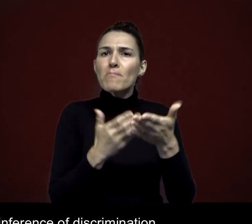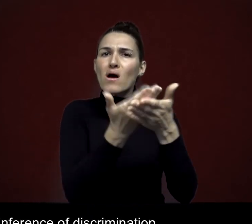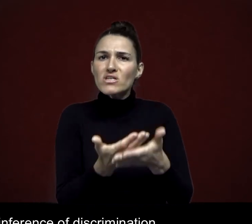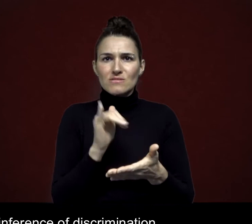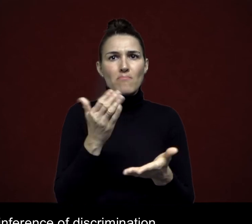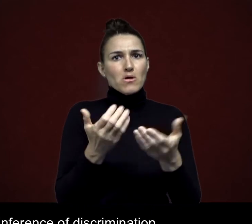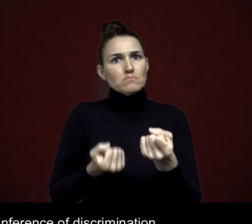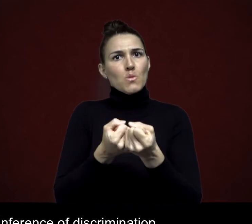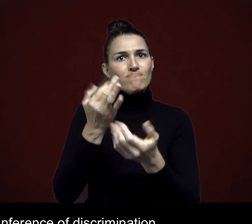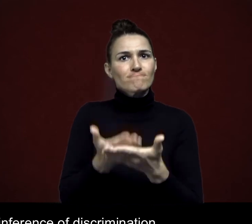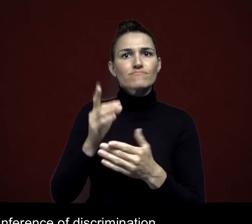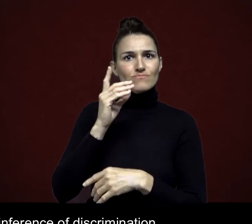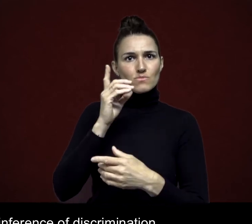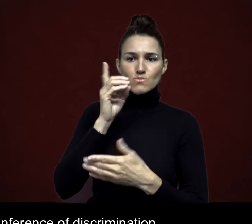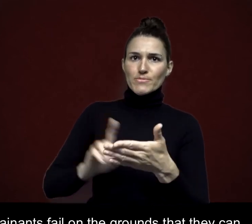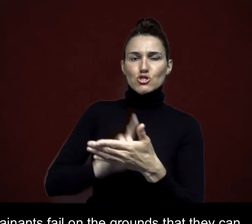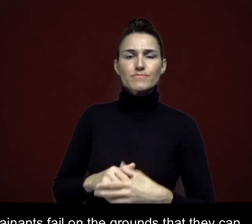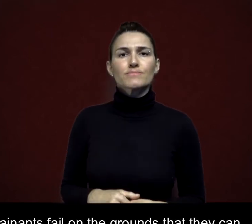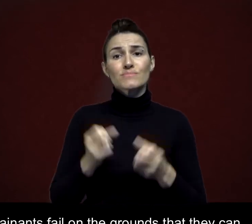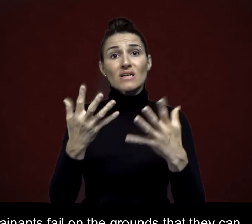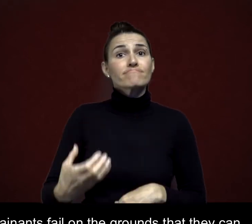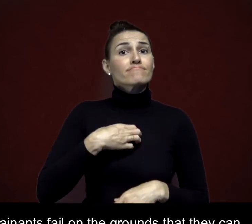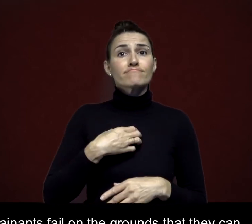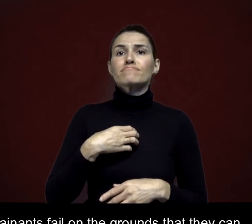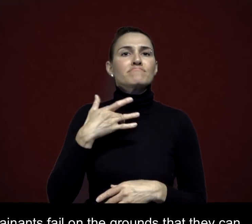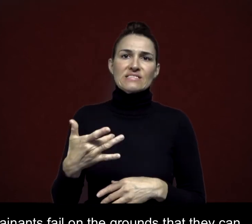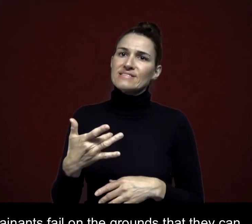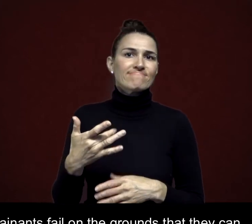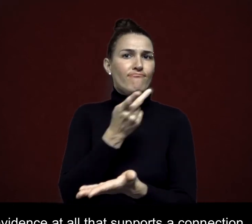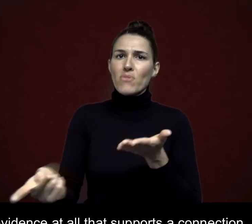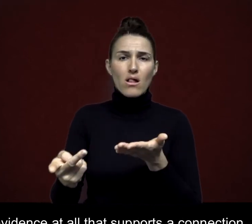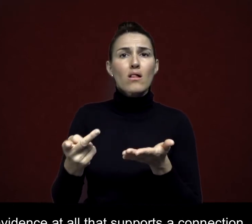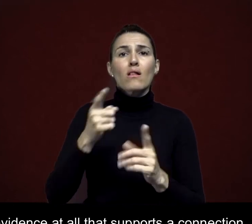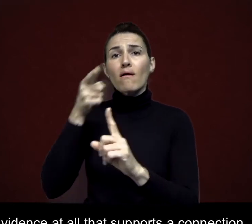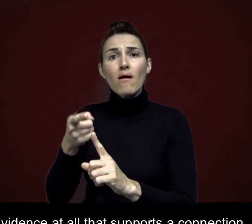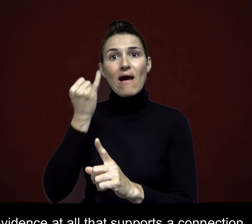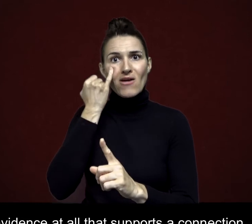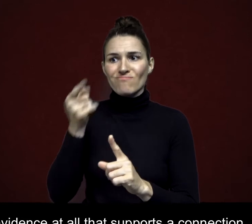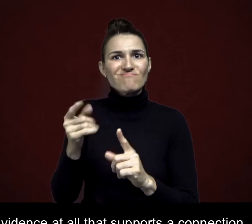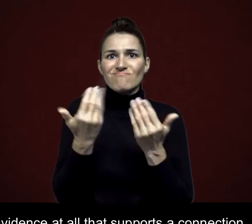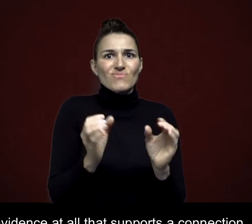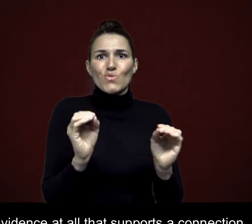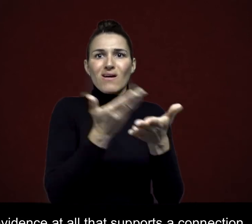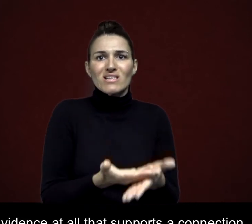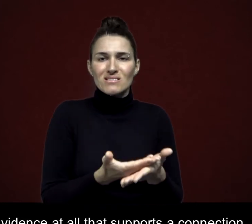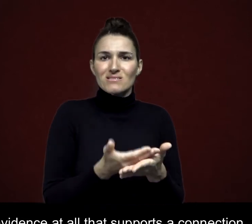the inference of discrimination. Many complainants fail on the grounds that they can provide no evidence at all that supports a